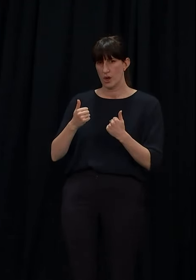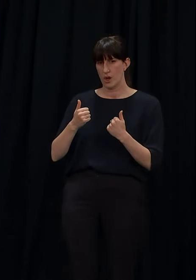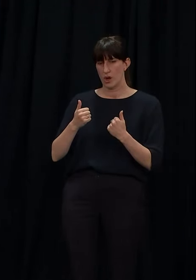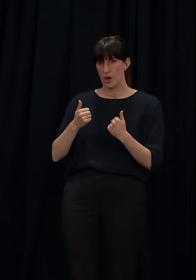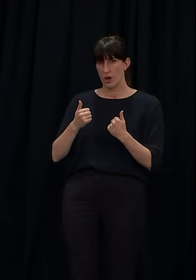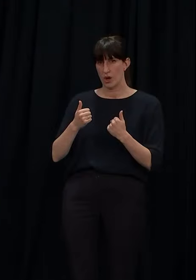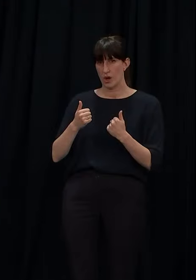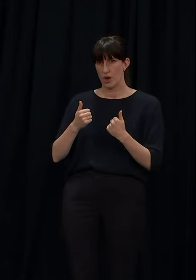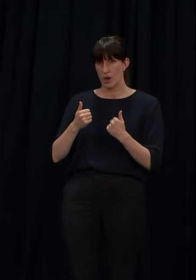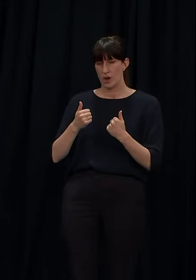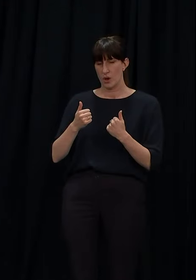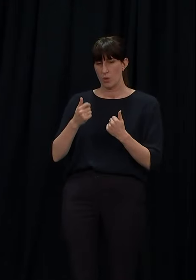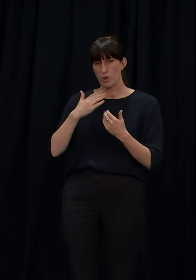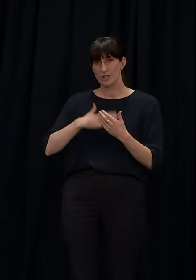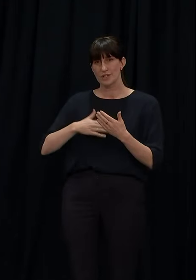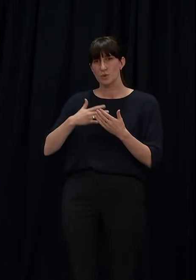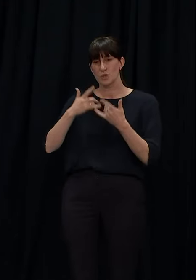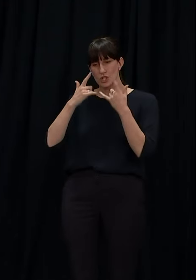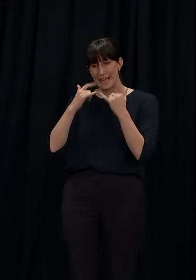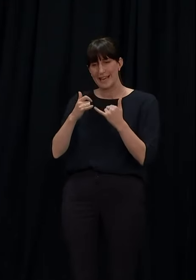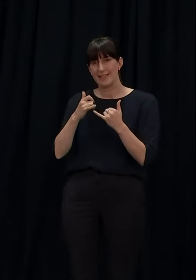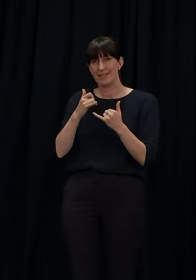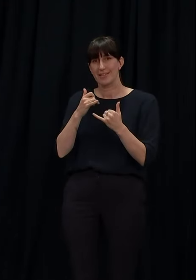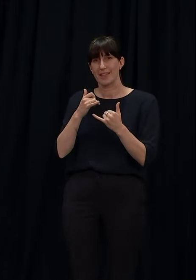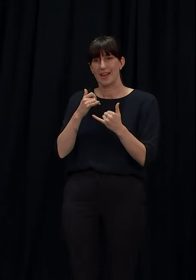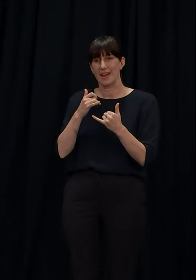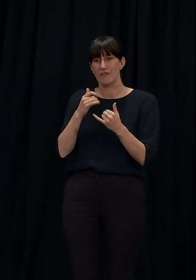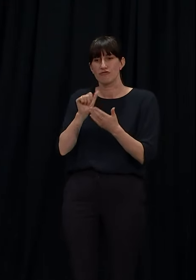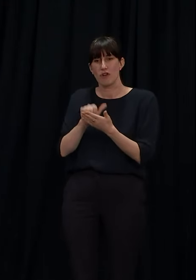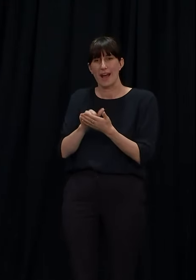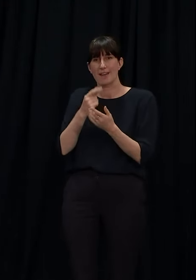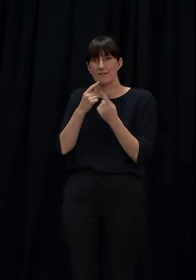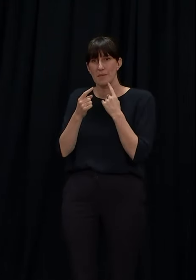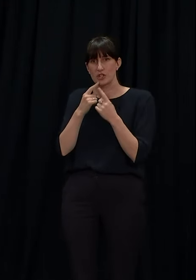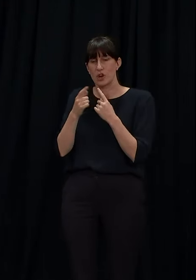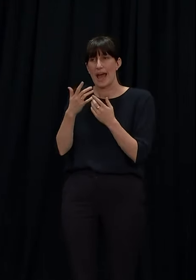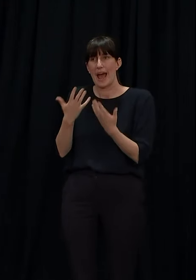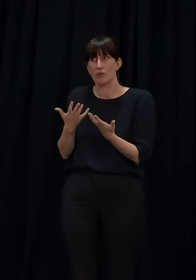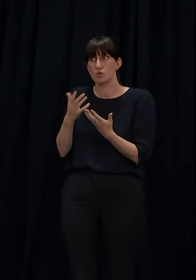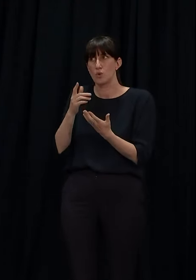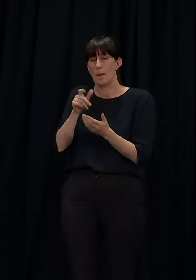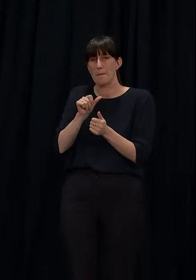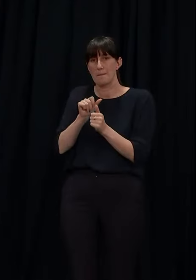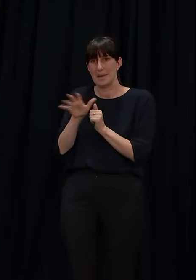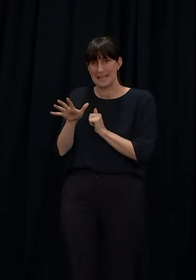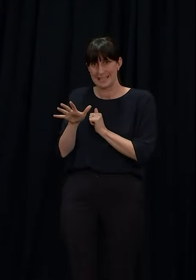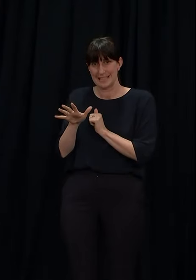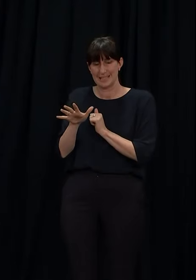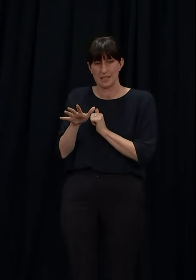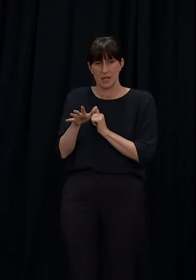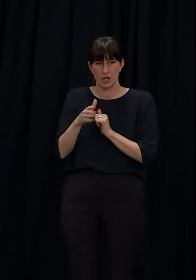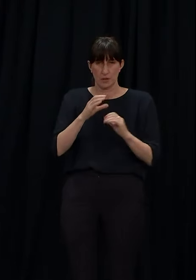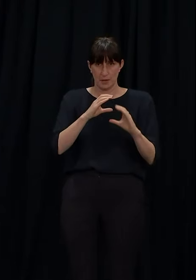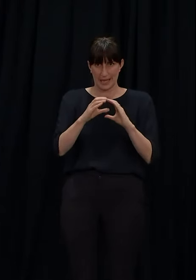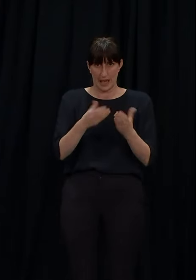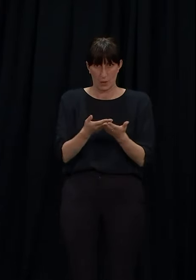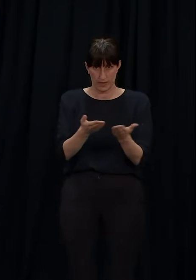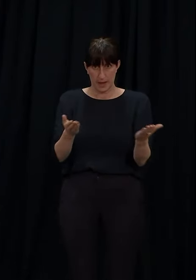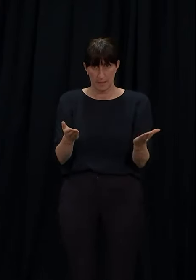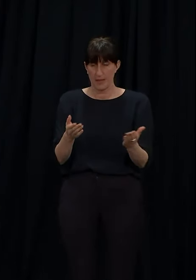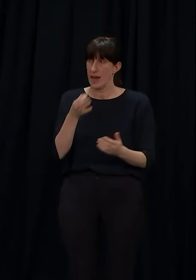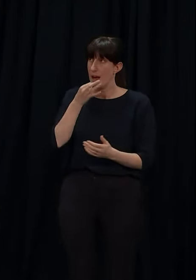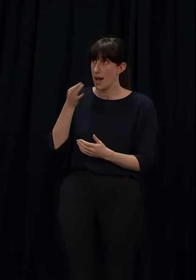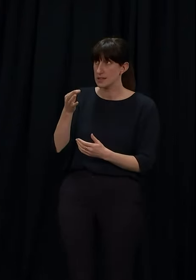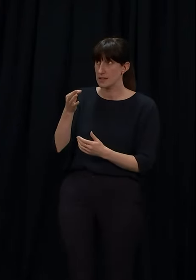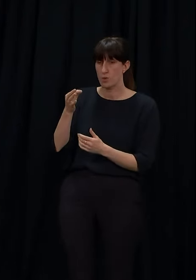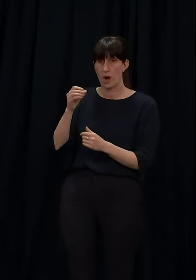to a small number of people without having finalised what the best option was for them. They continue to seek clinical advice on what those